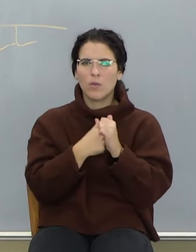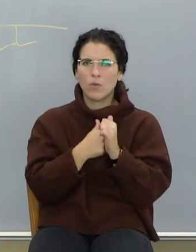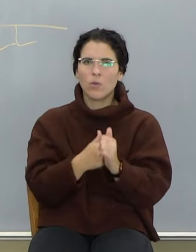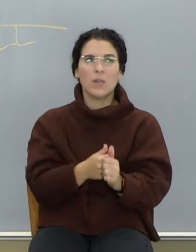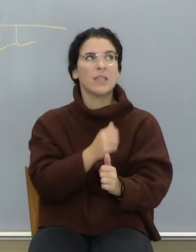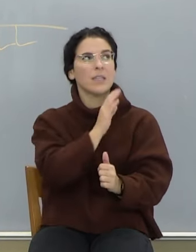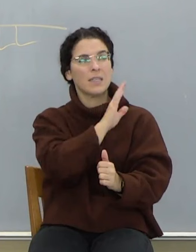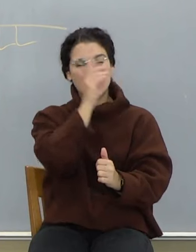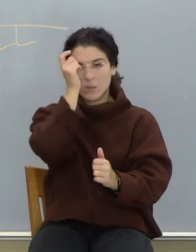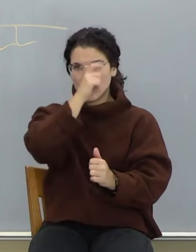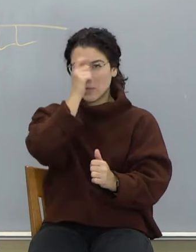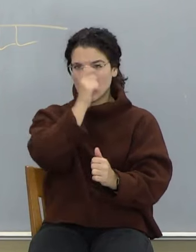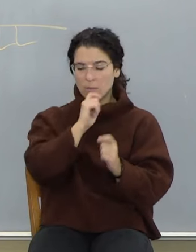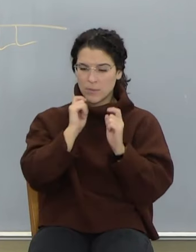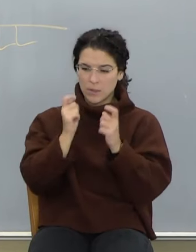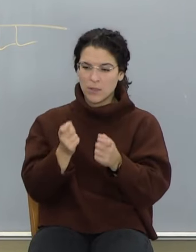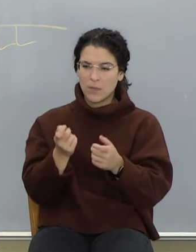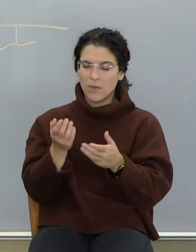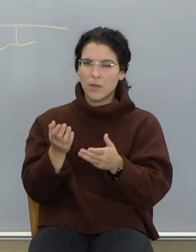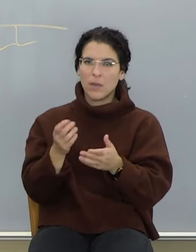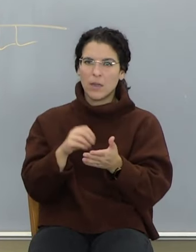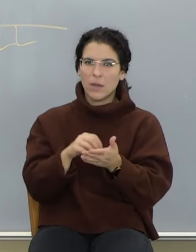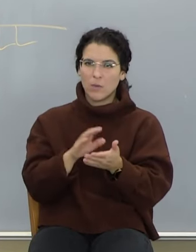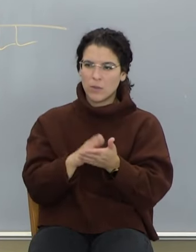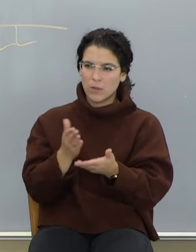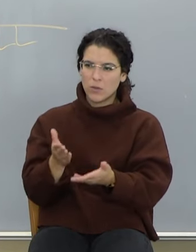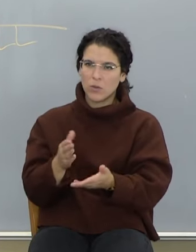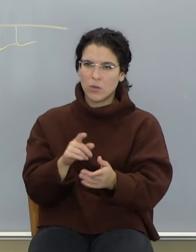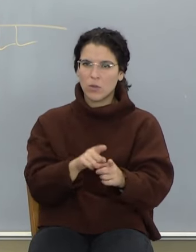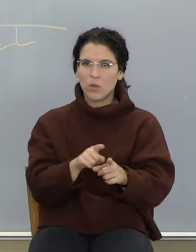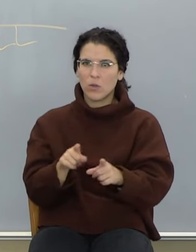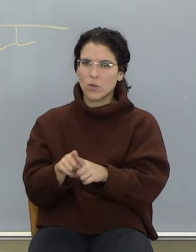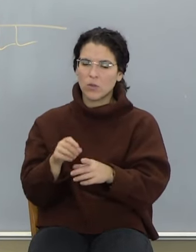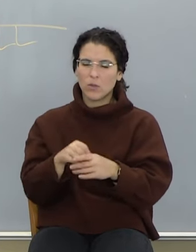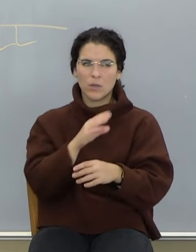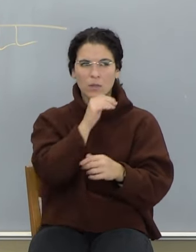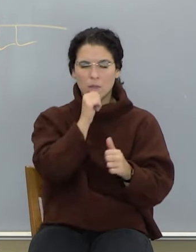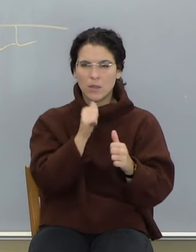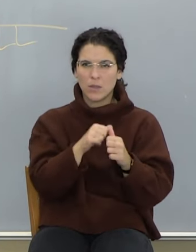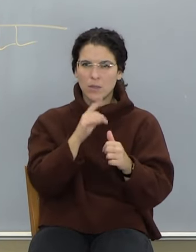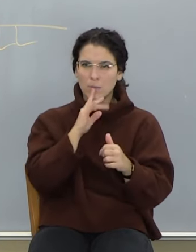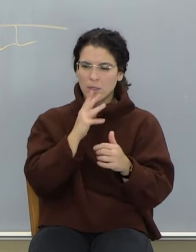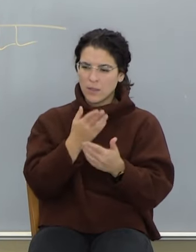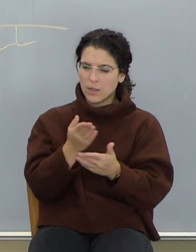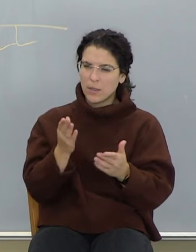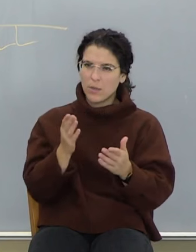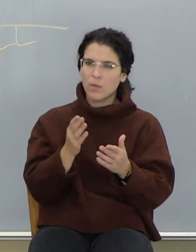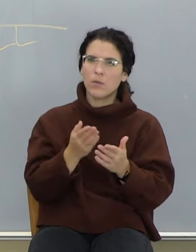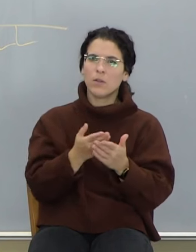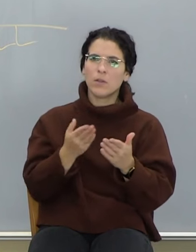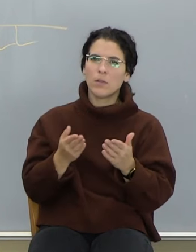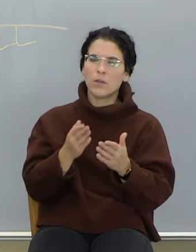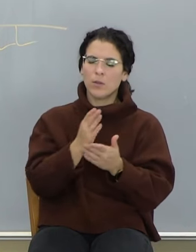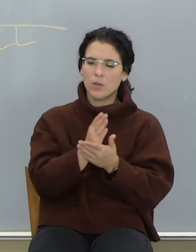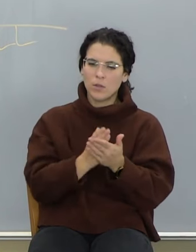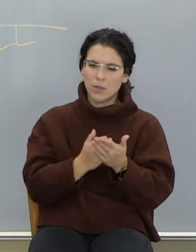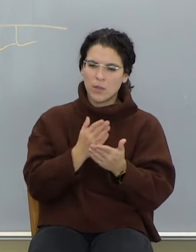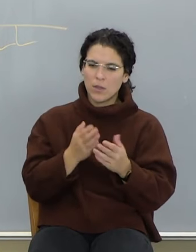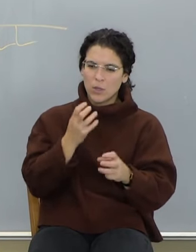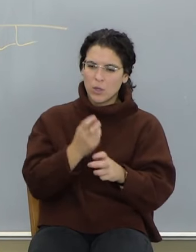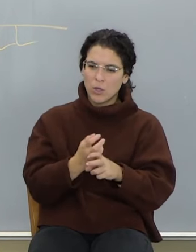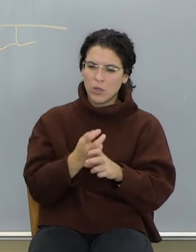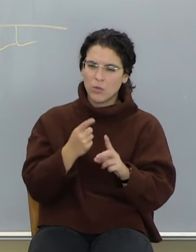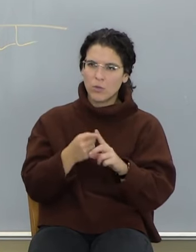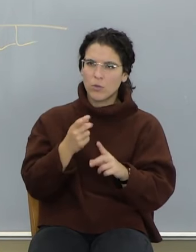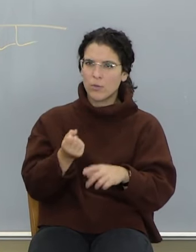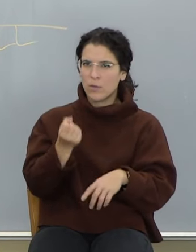his wisdom, given him, hath written unto you, as also in all his epistles, speaking in them of these things in which are some things hard to be understood,